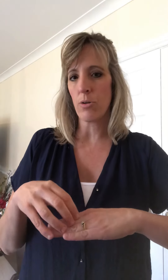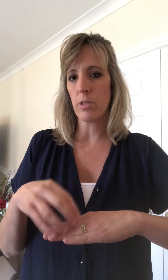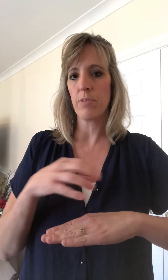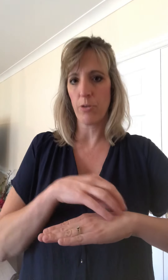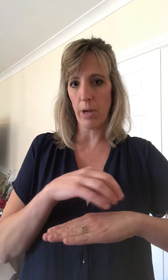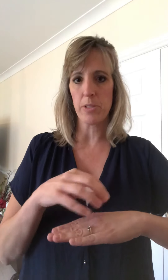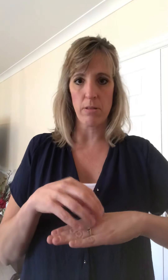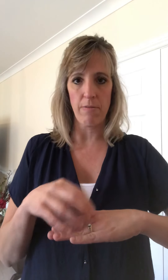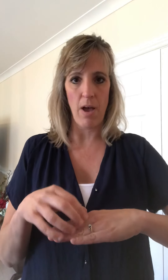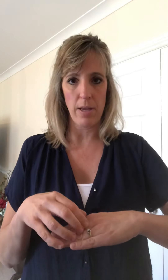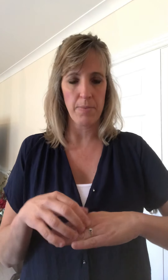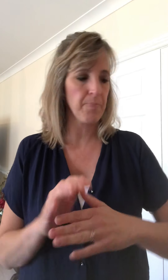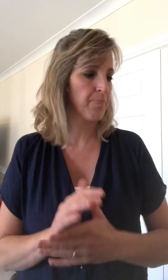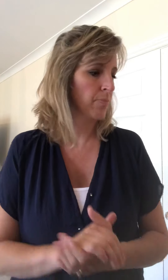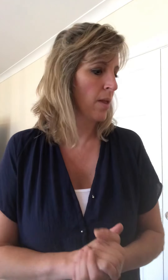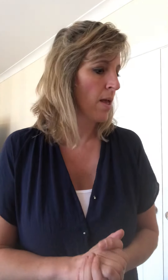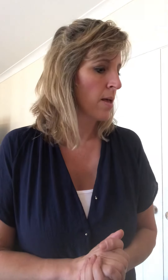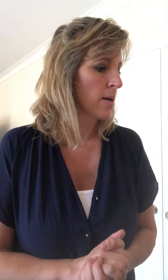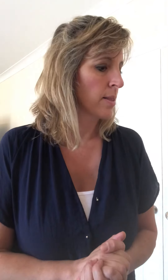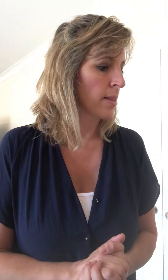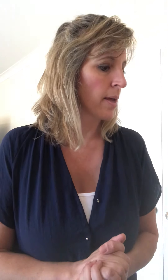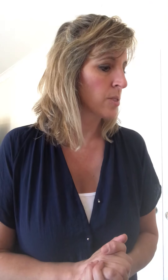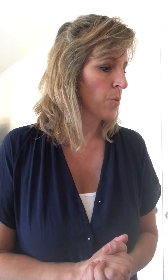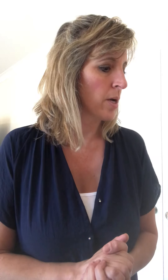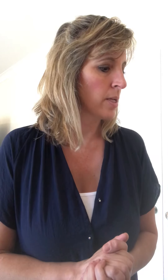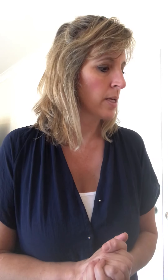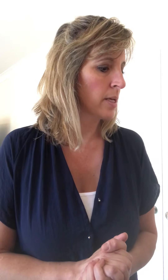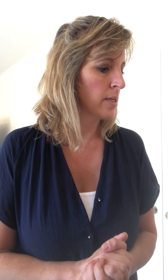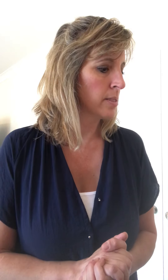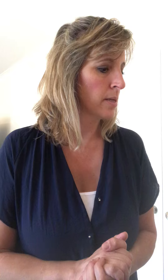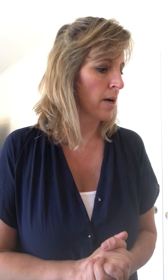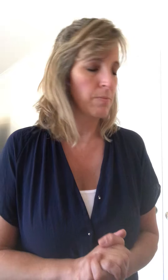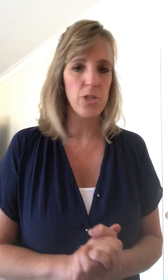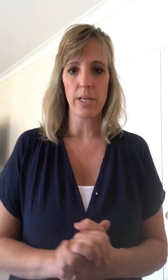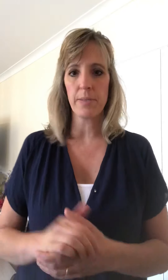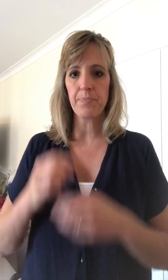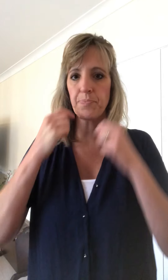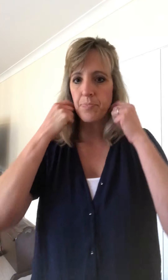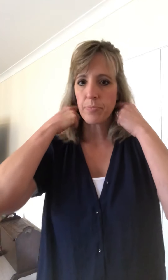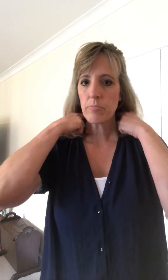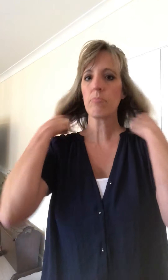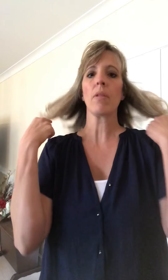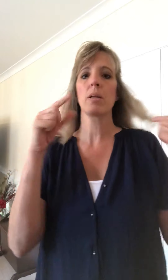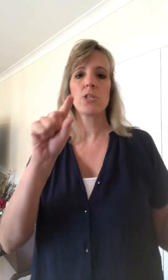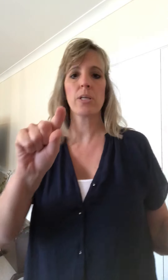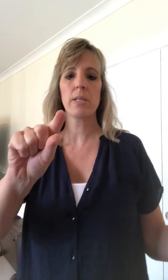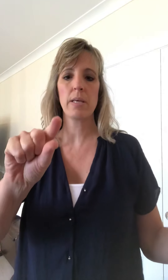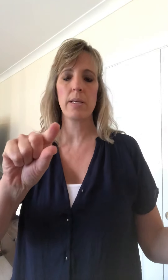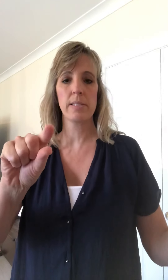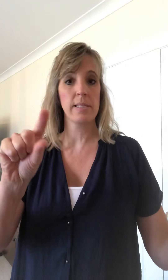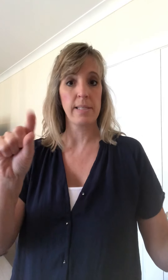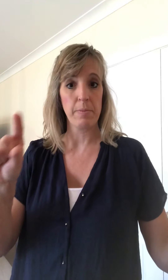of the grapes on the vine. Then the next one is chicken. Chicken is the same sign